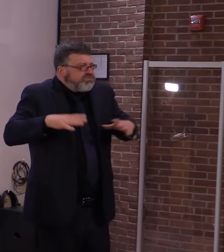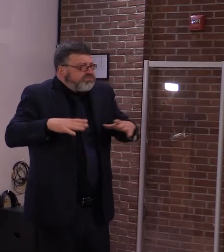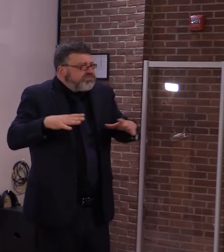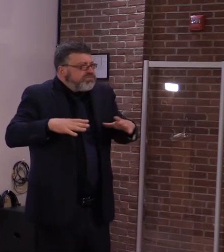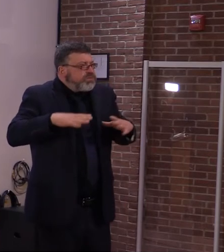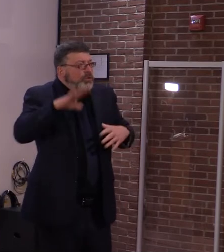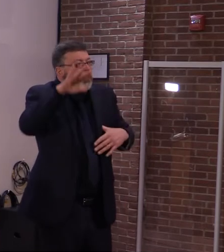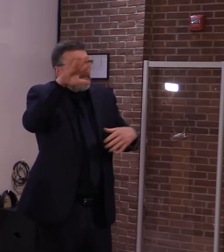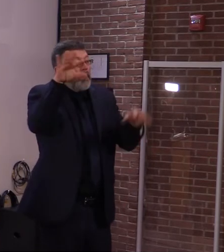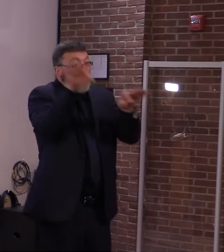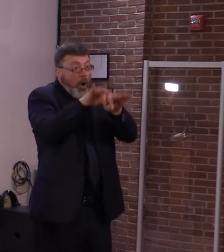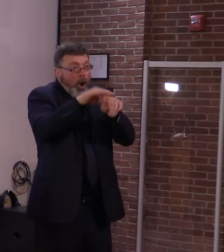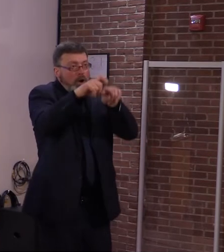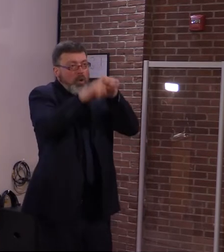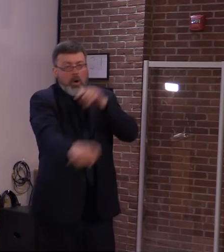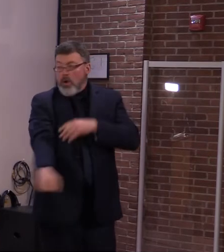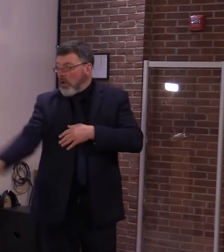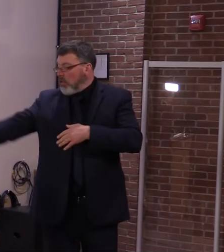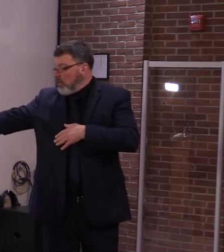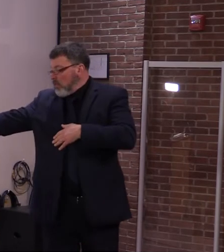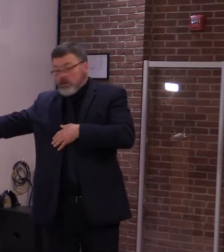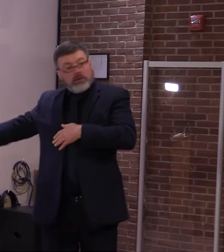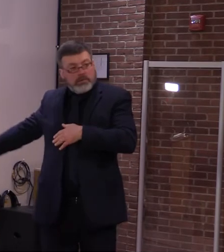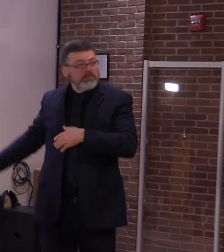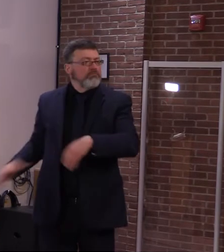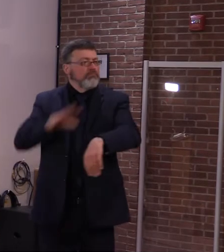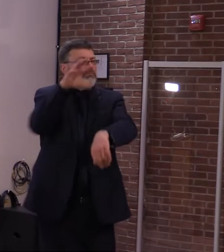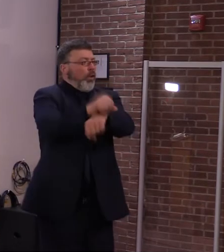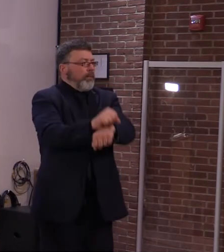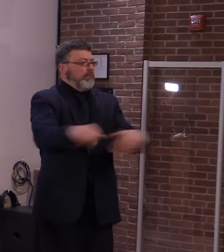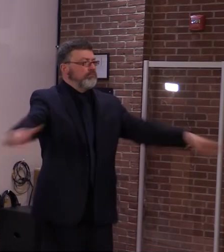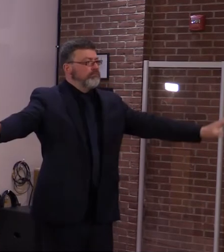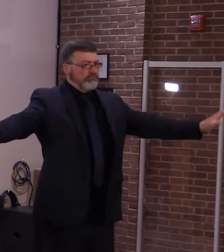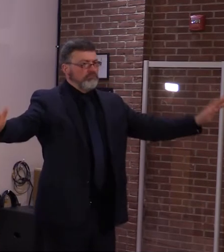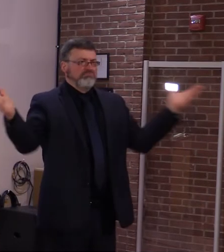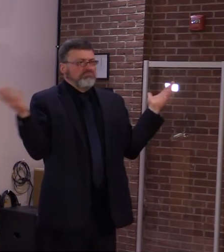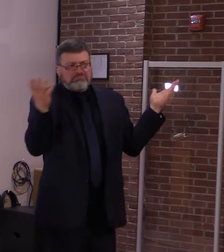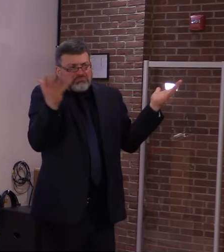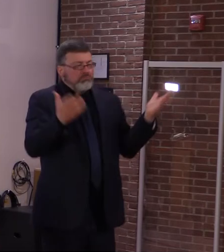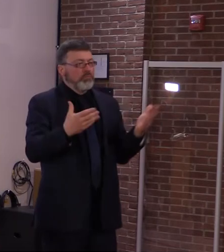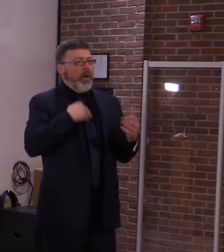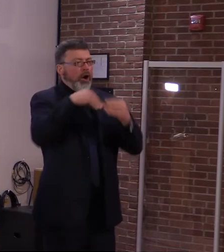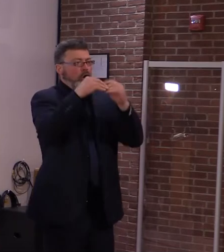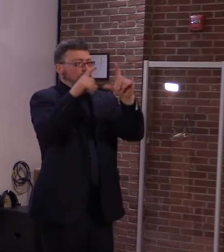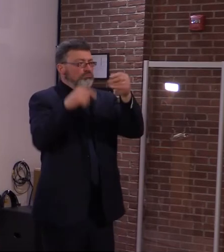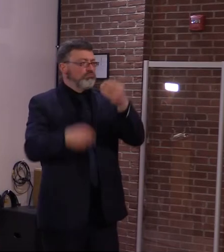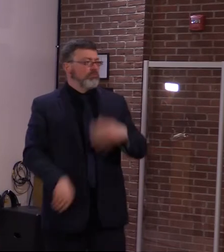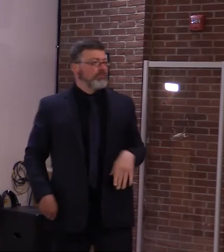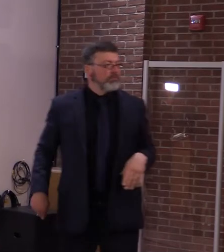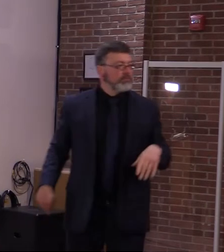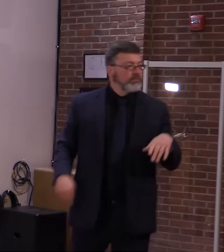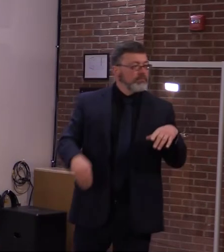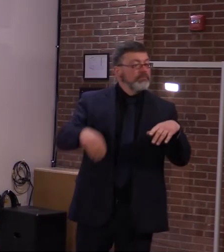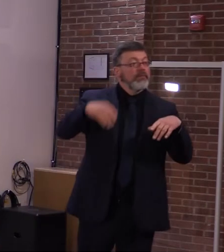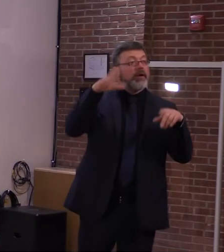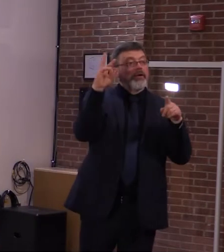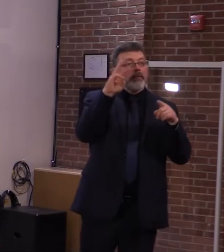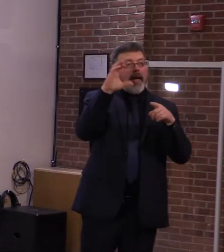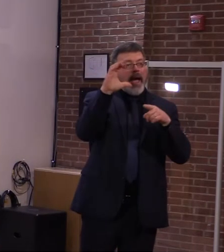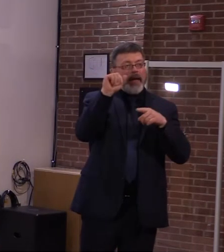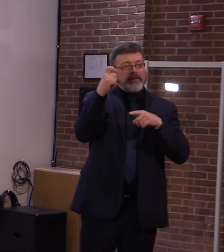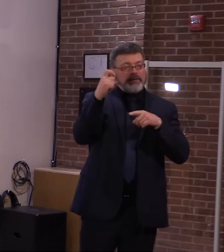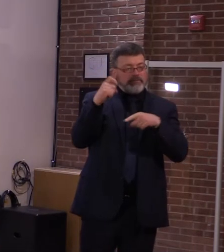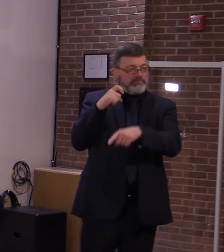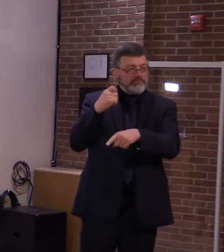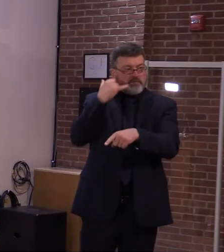My question is kind of a piggyback off of the vaccine passport question. Some companies like IBM are designing digital health